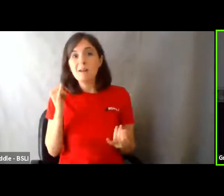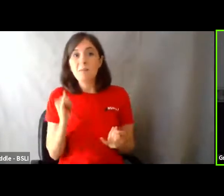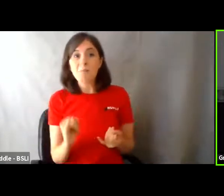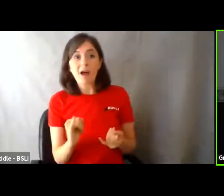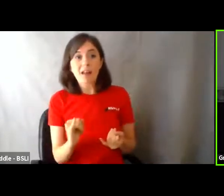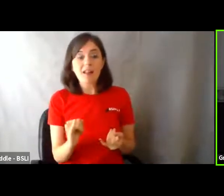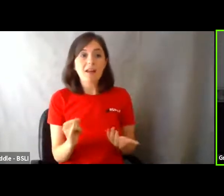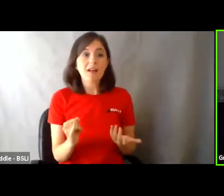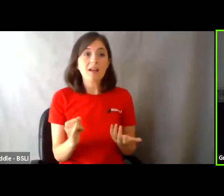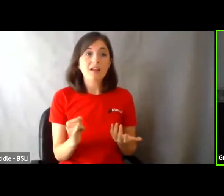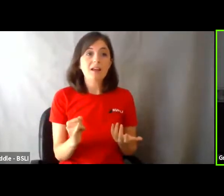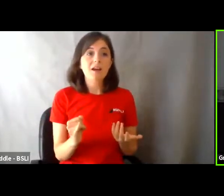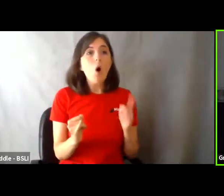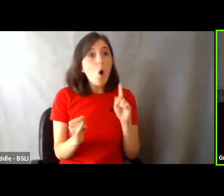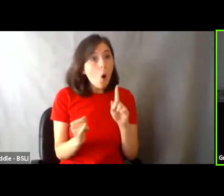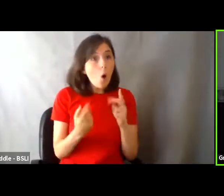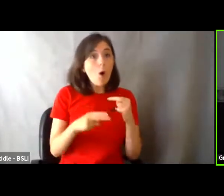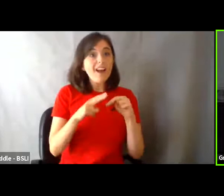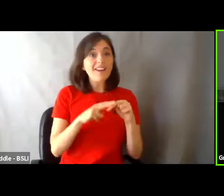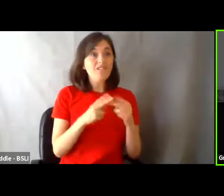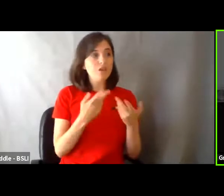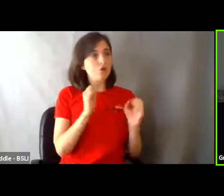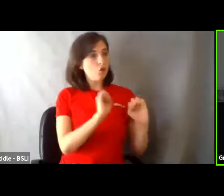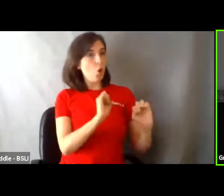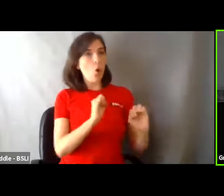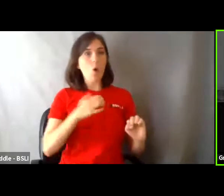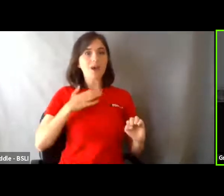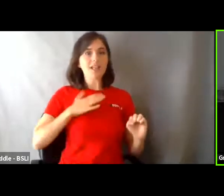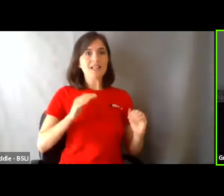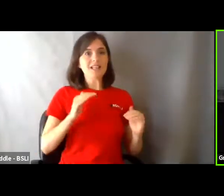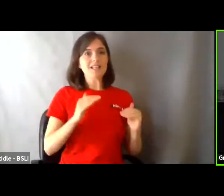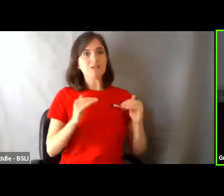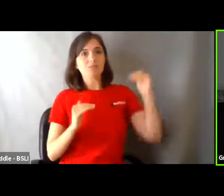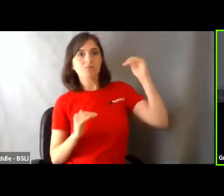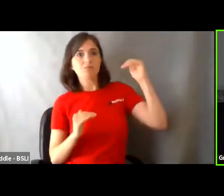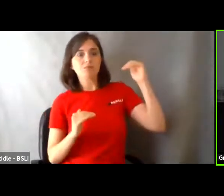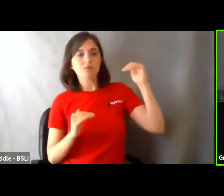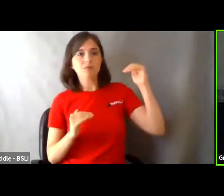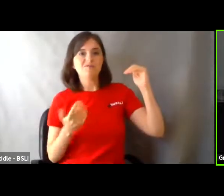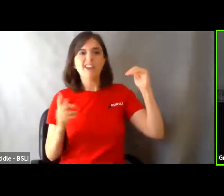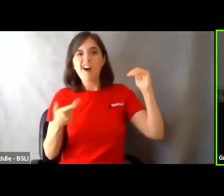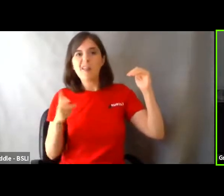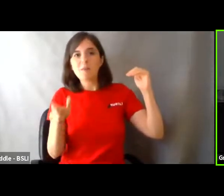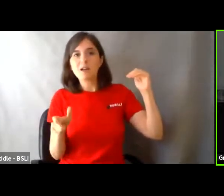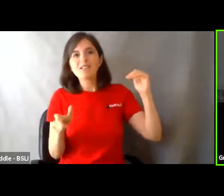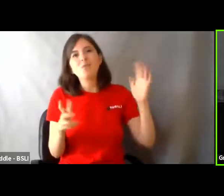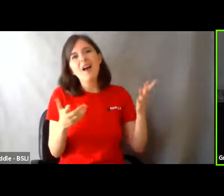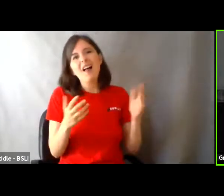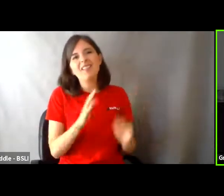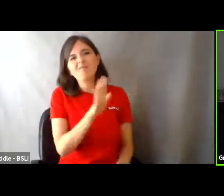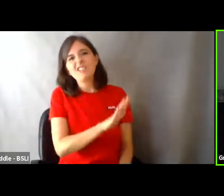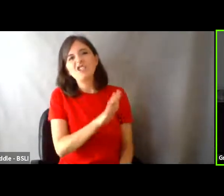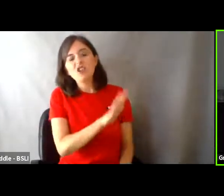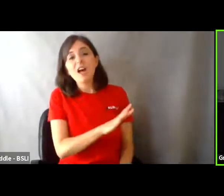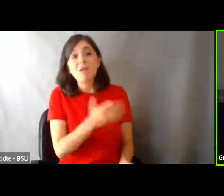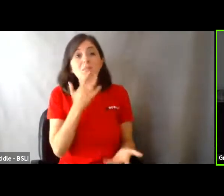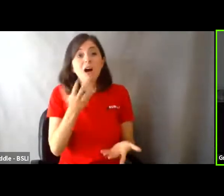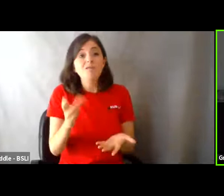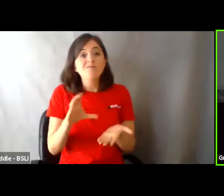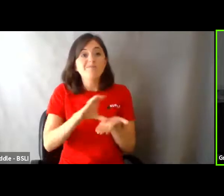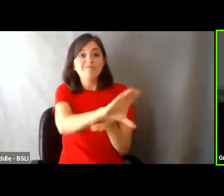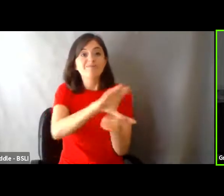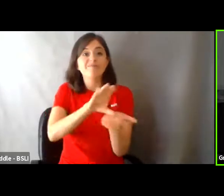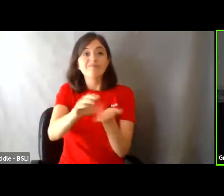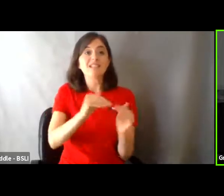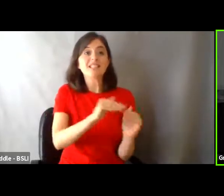your needs are higher than someone else's, then that's just too bad. You know, this is your money, you go, you know, do with it what